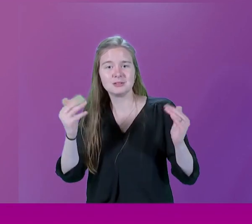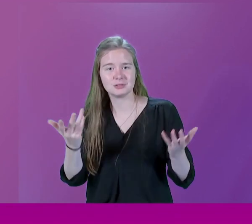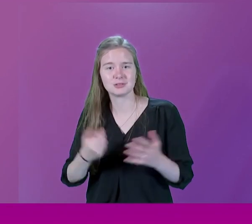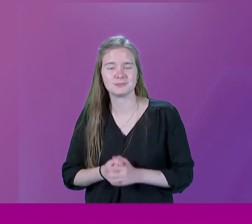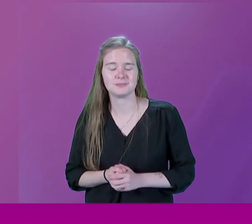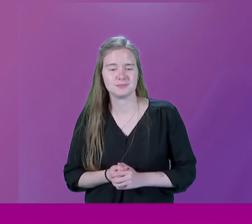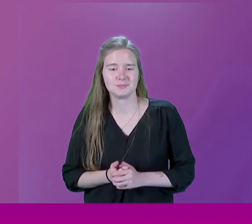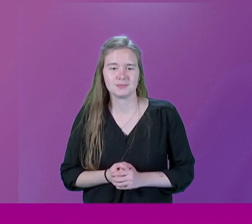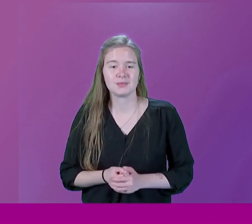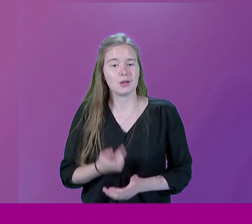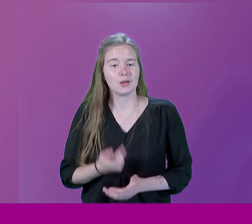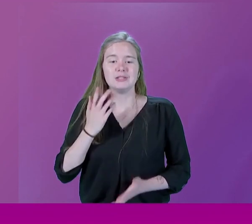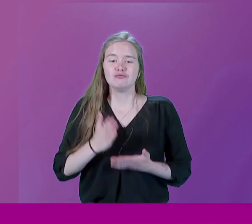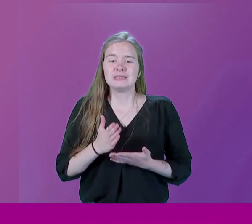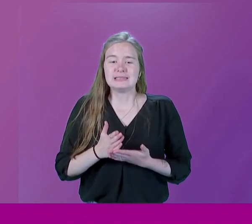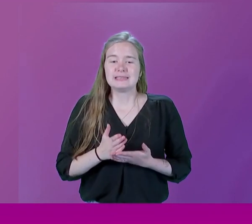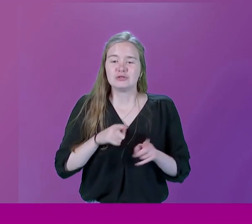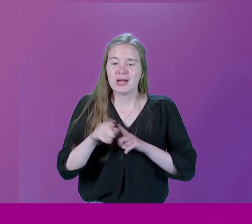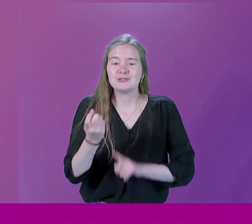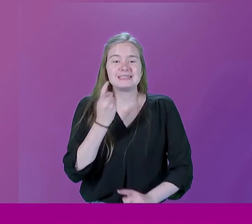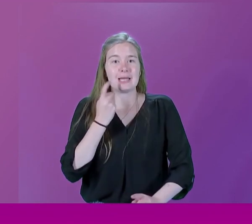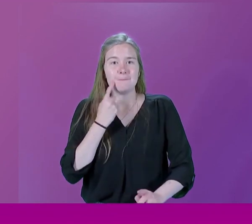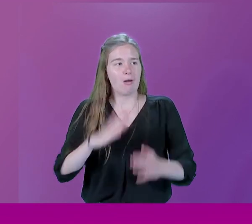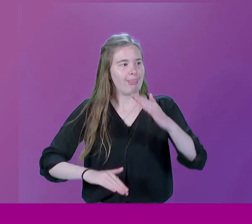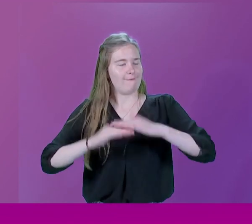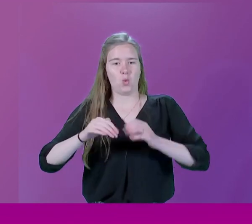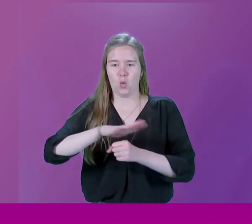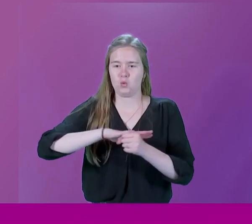in. So it was just like simplifying the whole